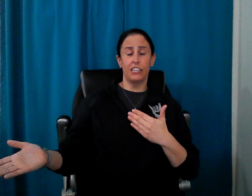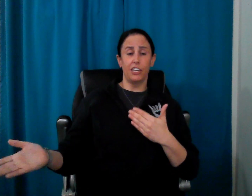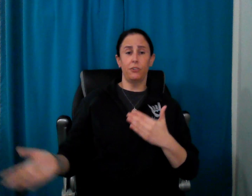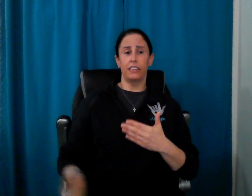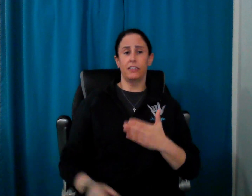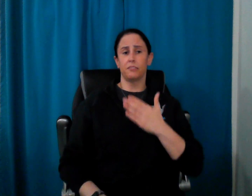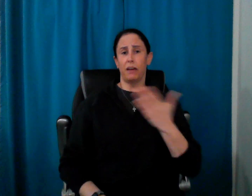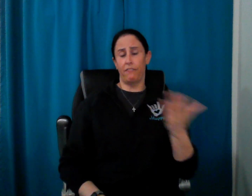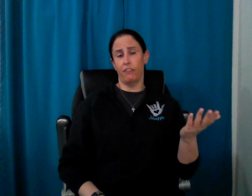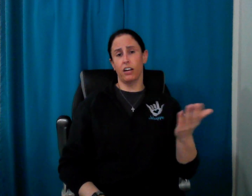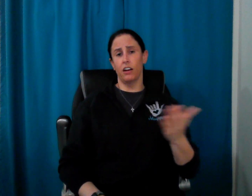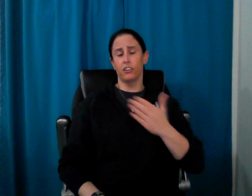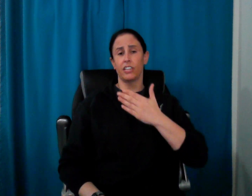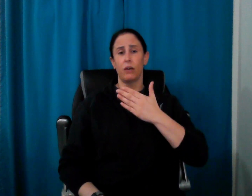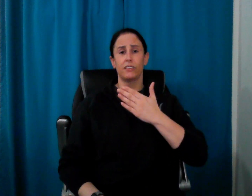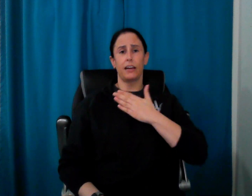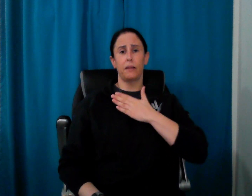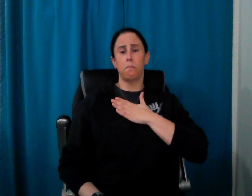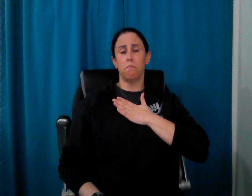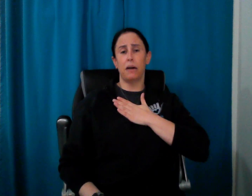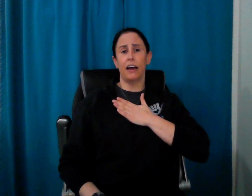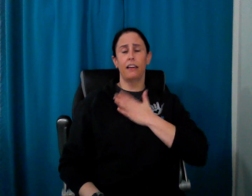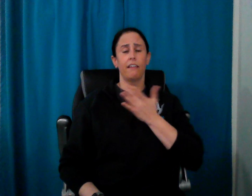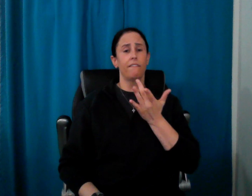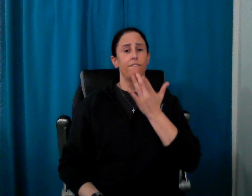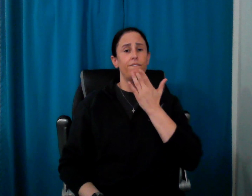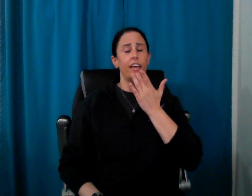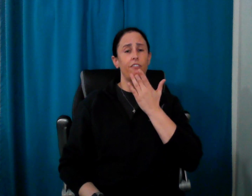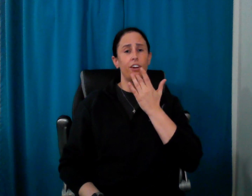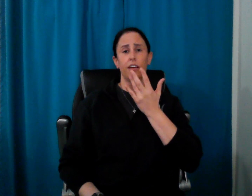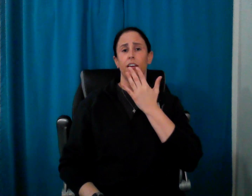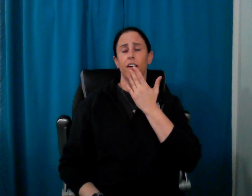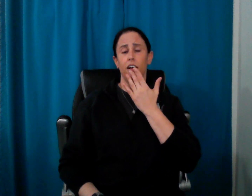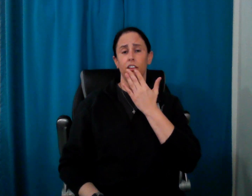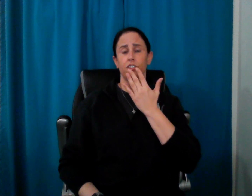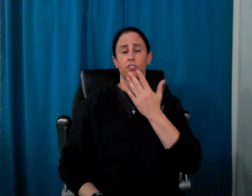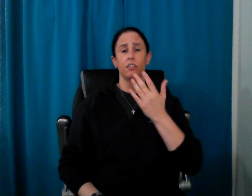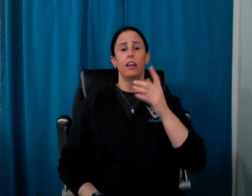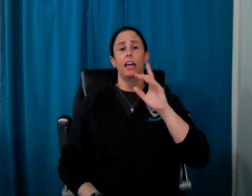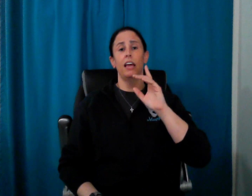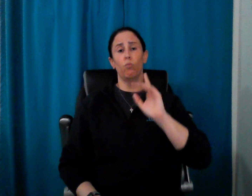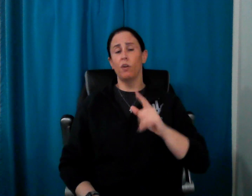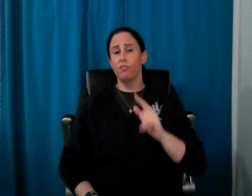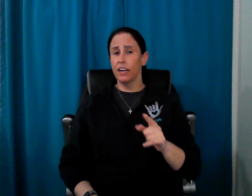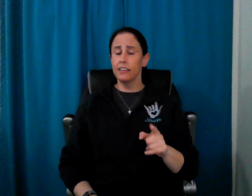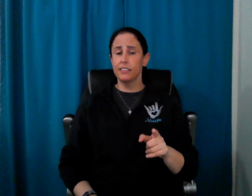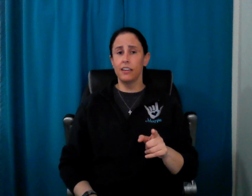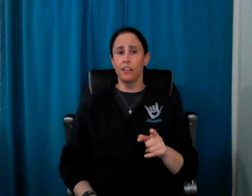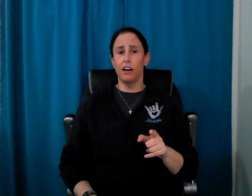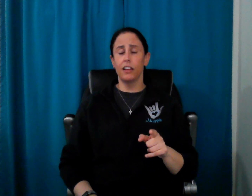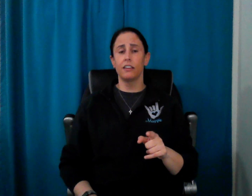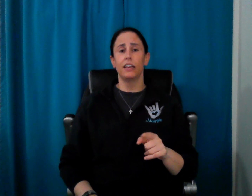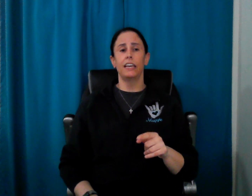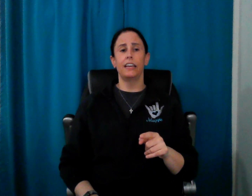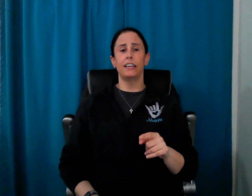do is my favorite colors. I would sign my favorite colors. And one thing I see a lot